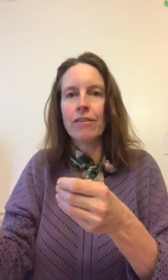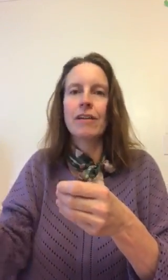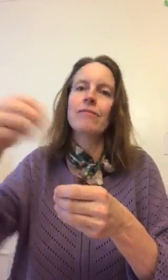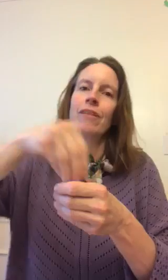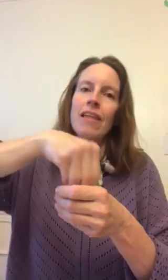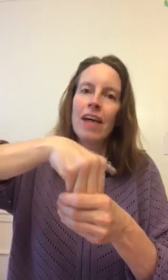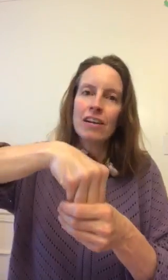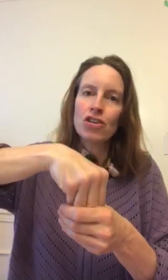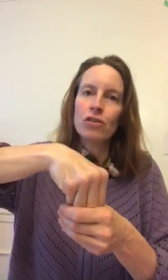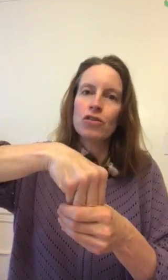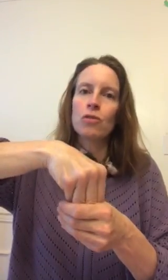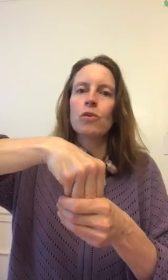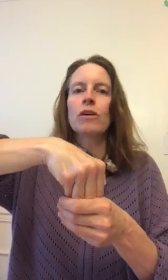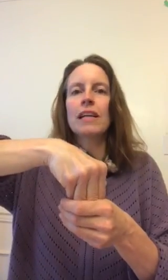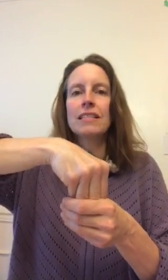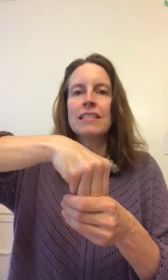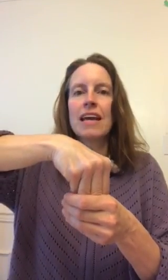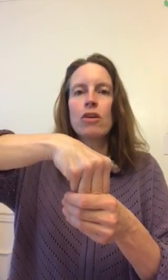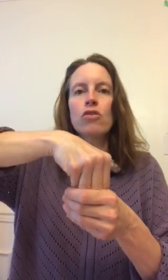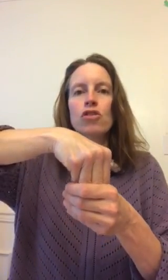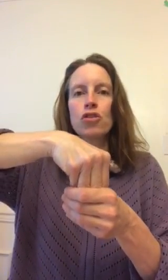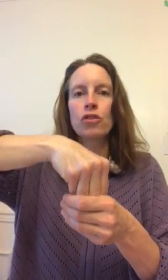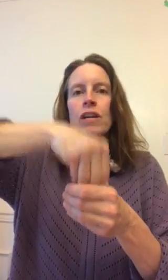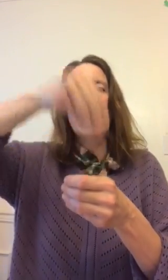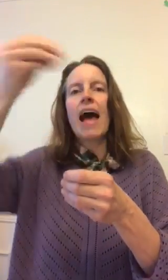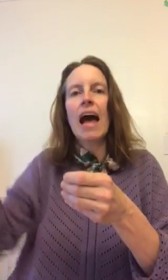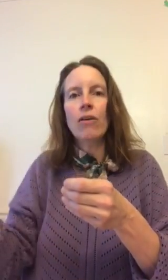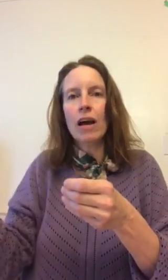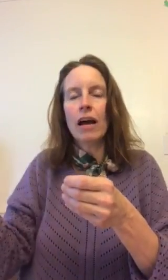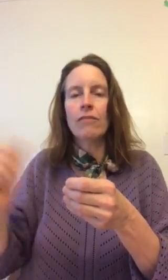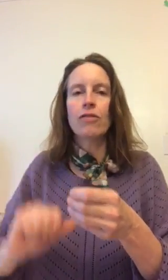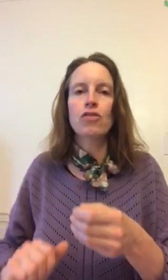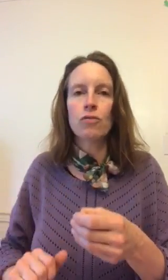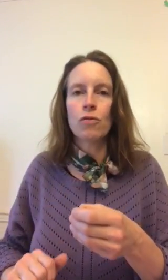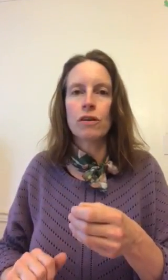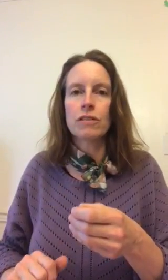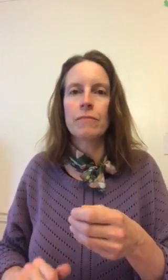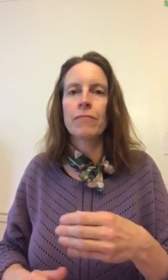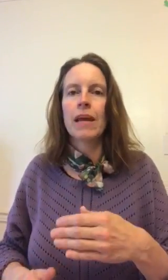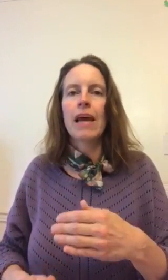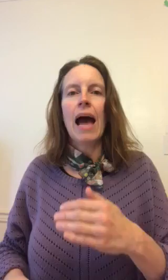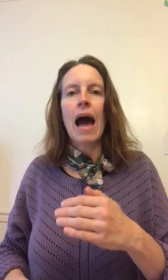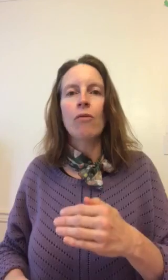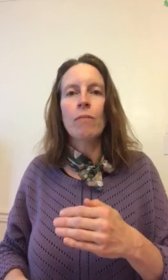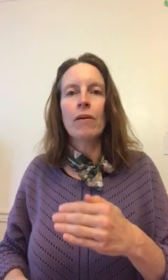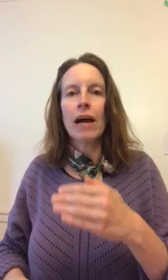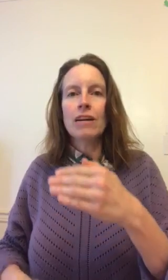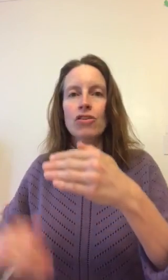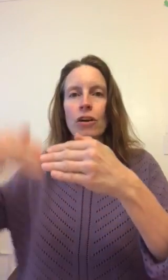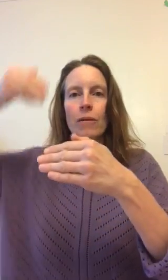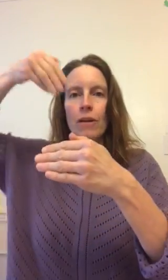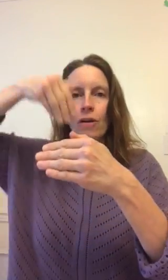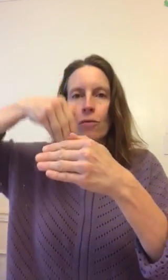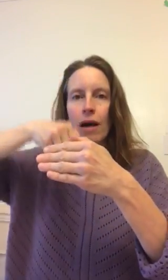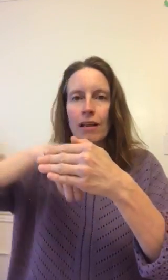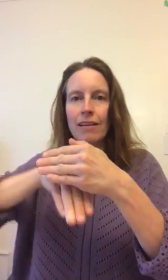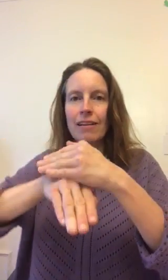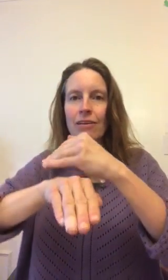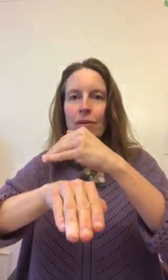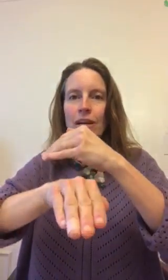That shows your word. Let's take your shirt out of the drawers. How about under? Well, we